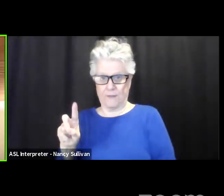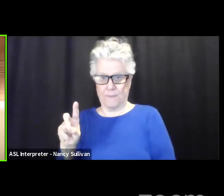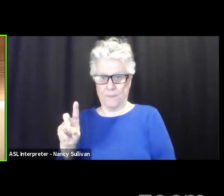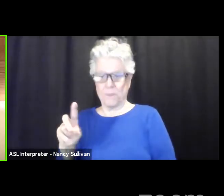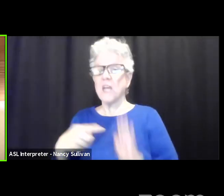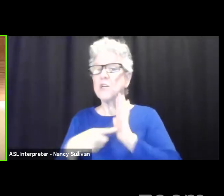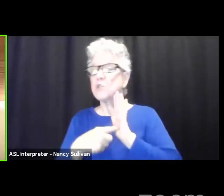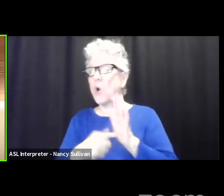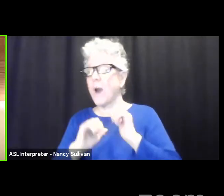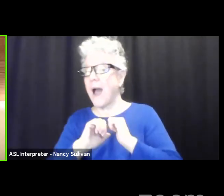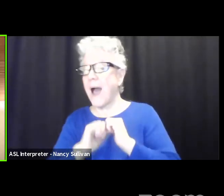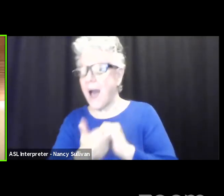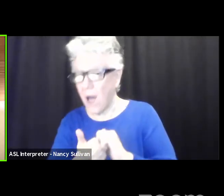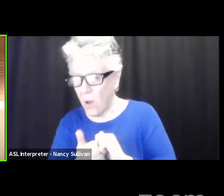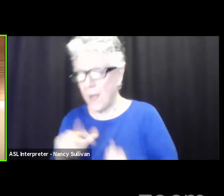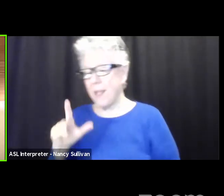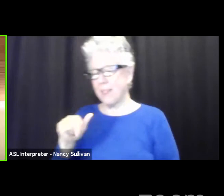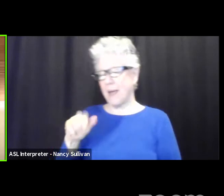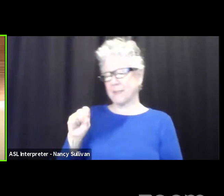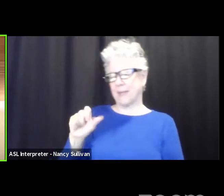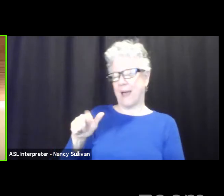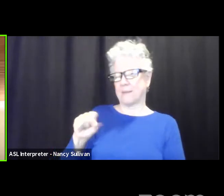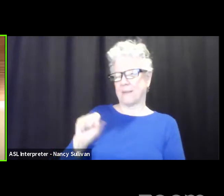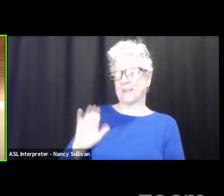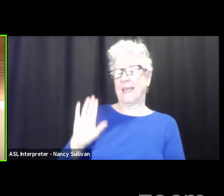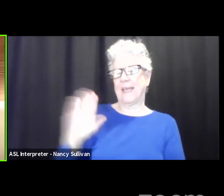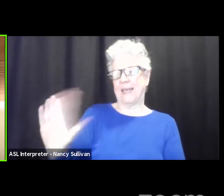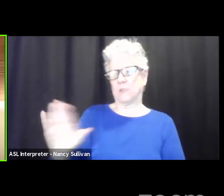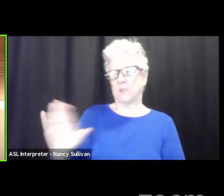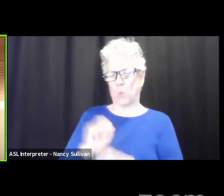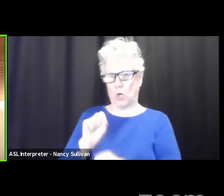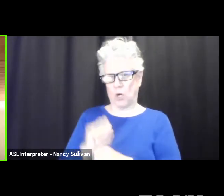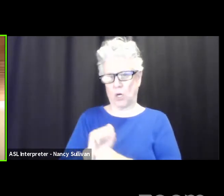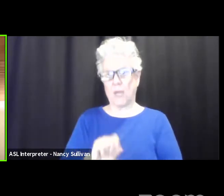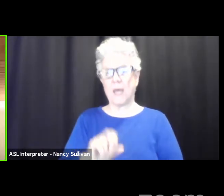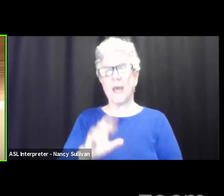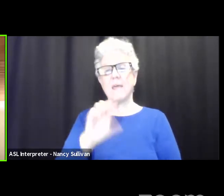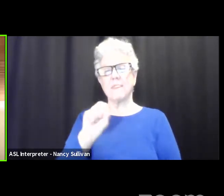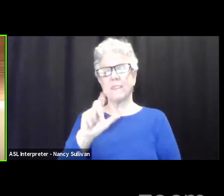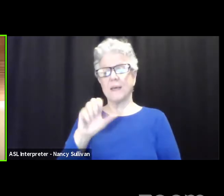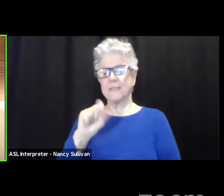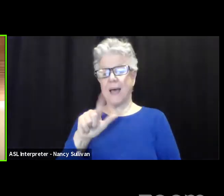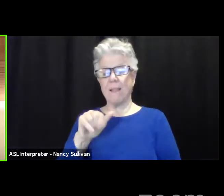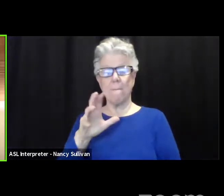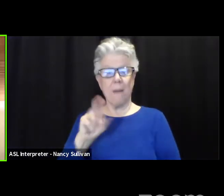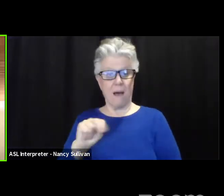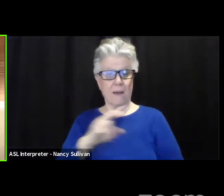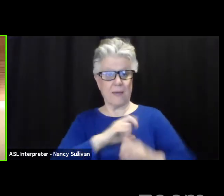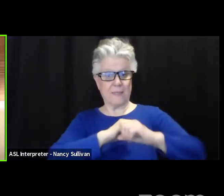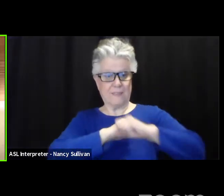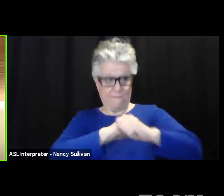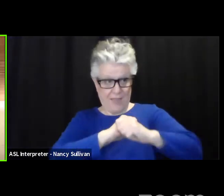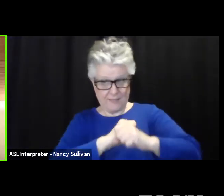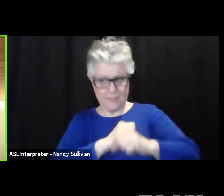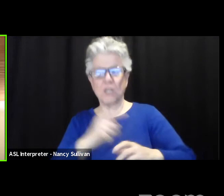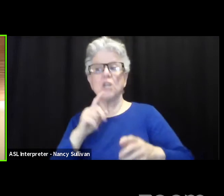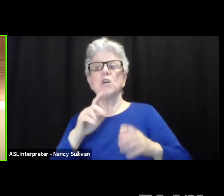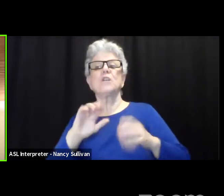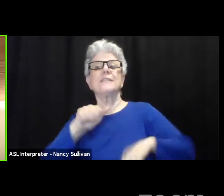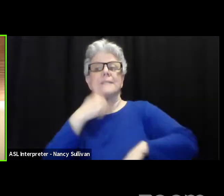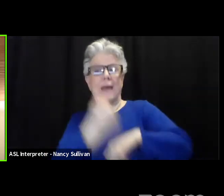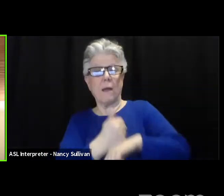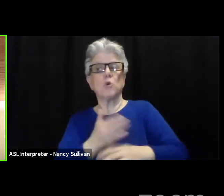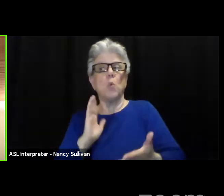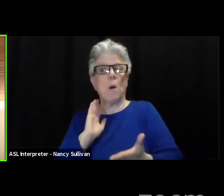Exemplified in the efforts of Las Casas, the Salamancan defense favored formulations geared to oppose